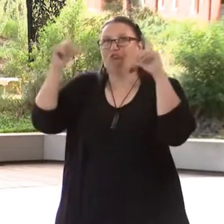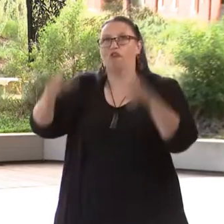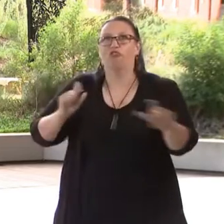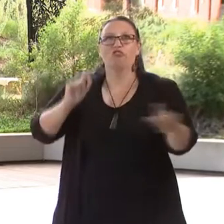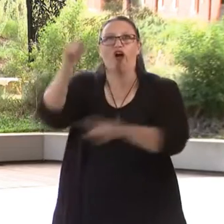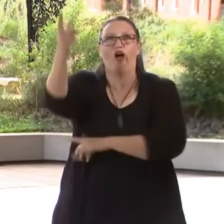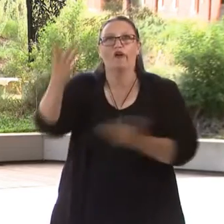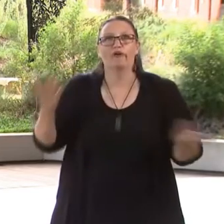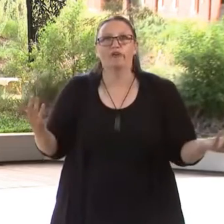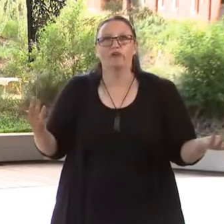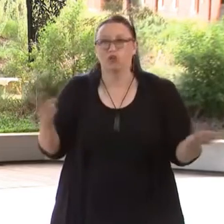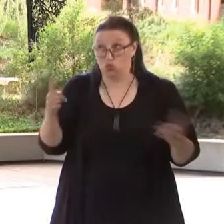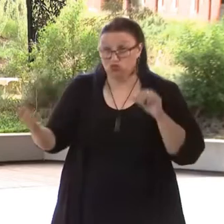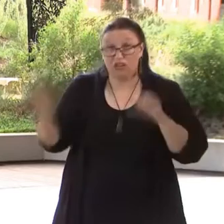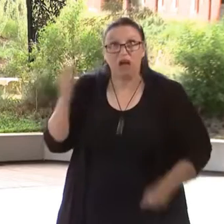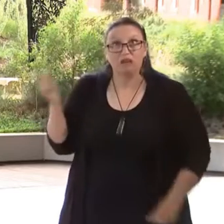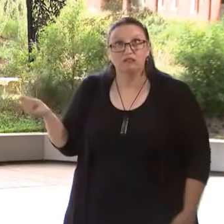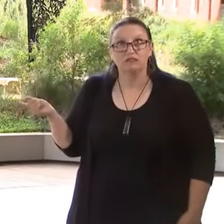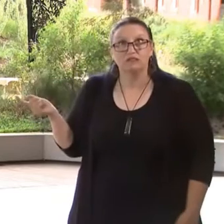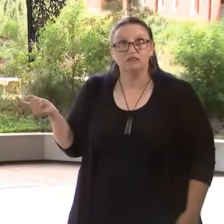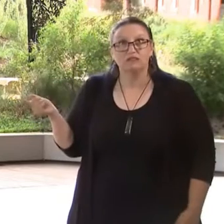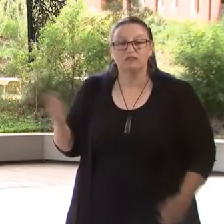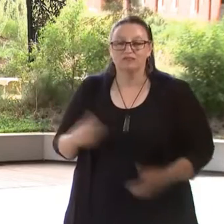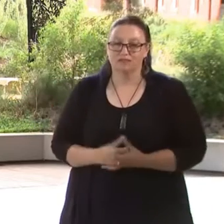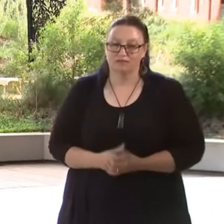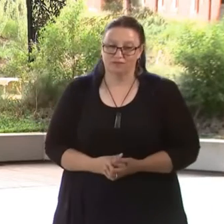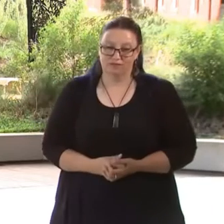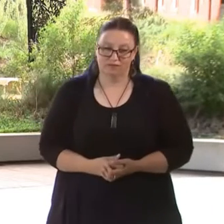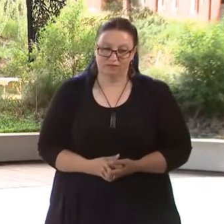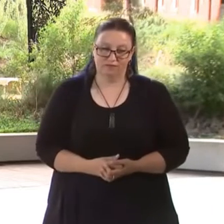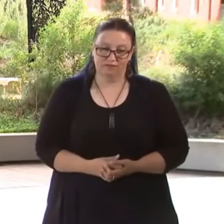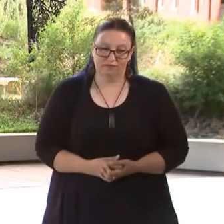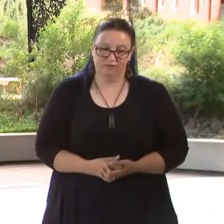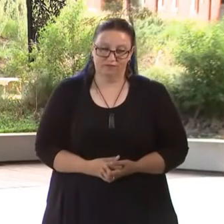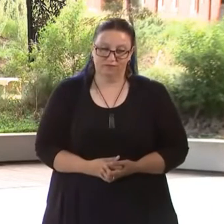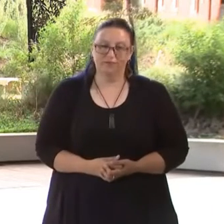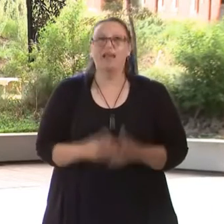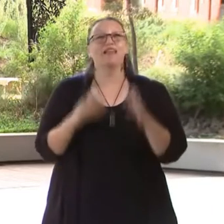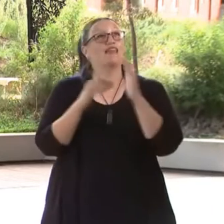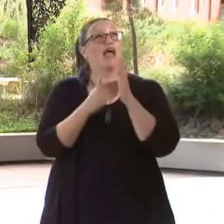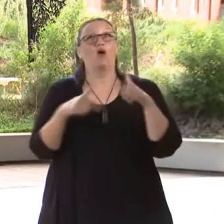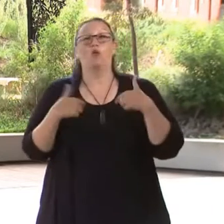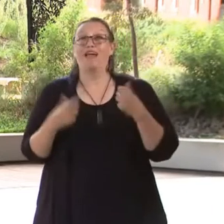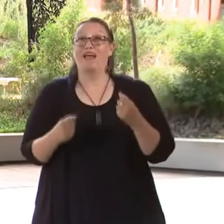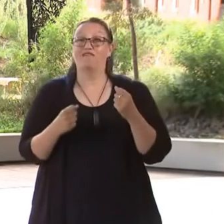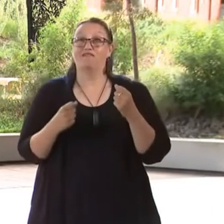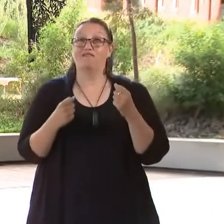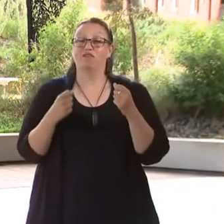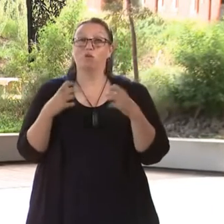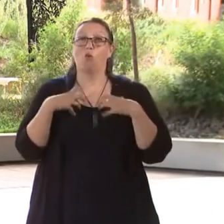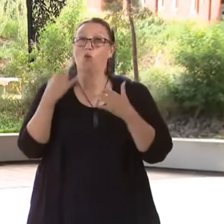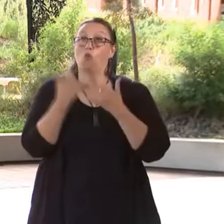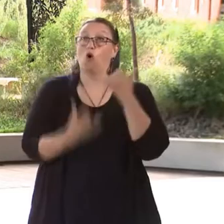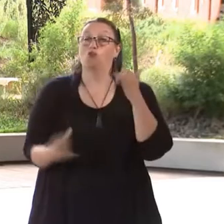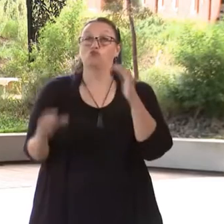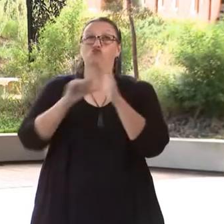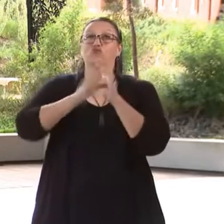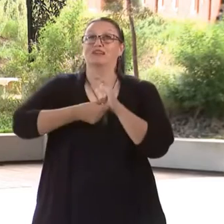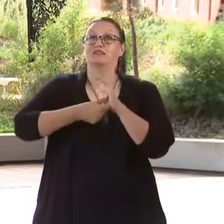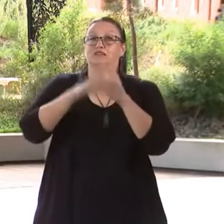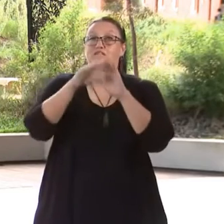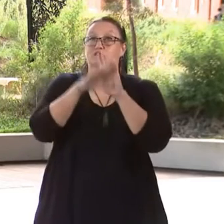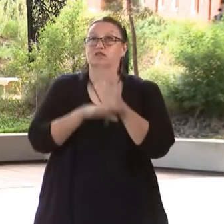any regrets? We actually had higher restrictions in place than Victoria. For 1 week, we moved from